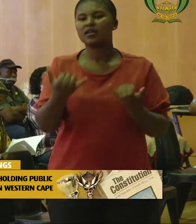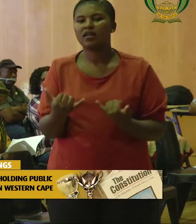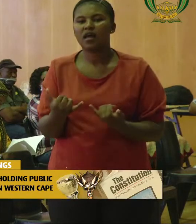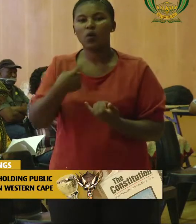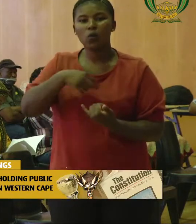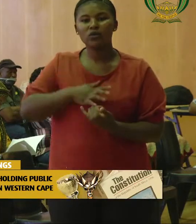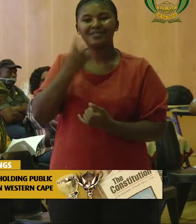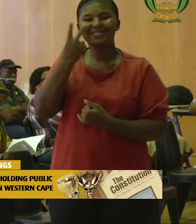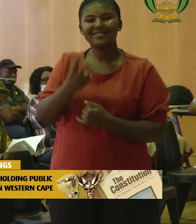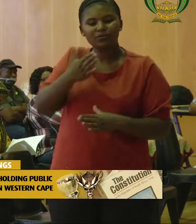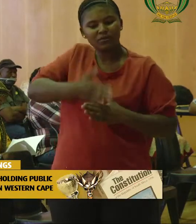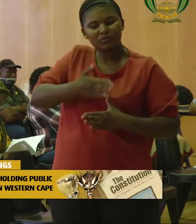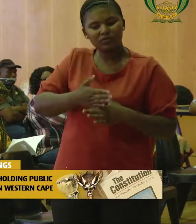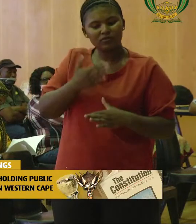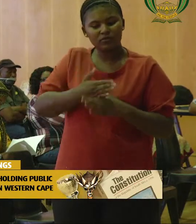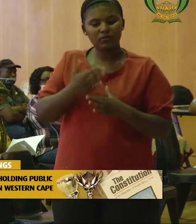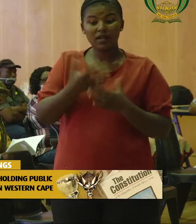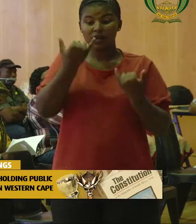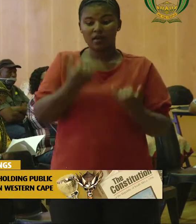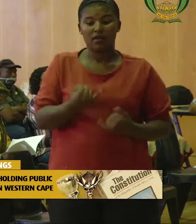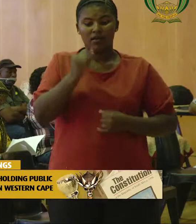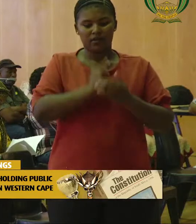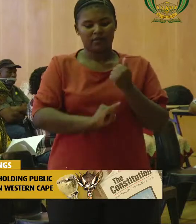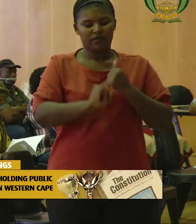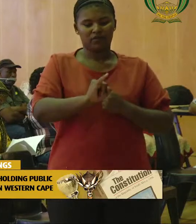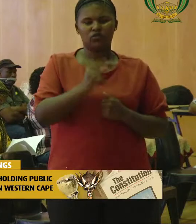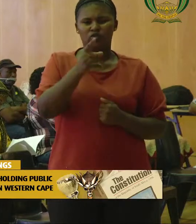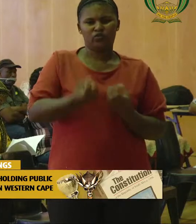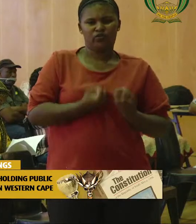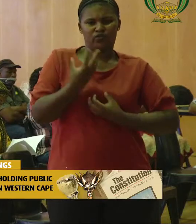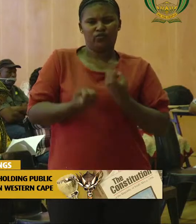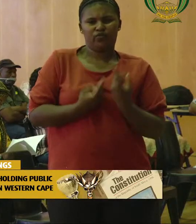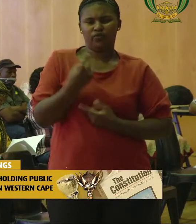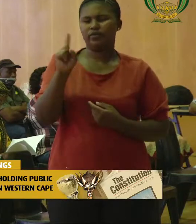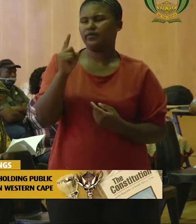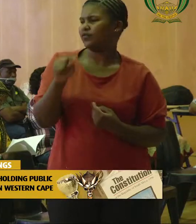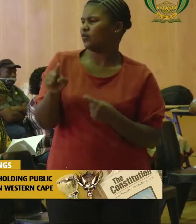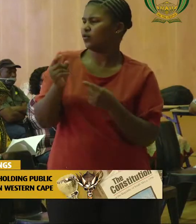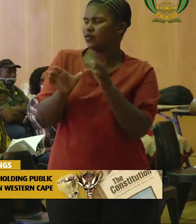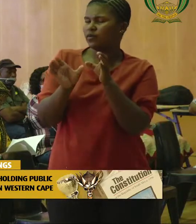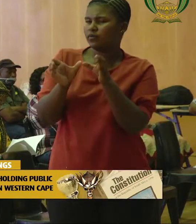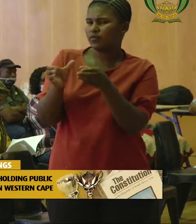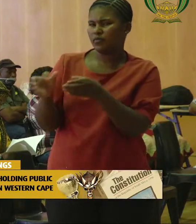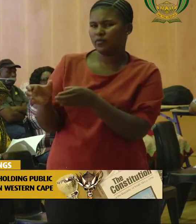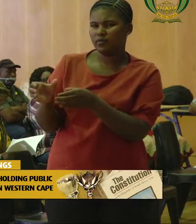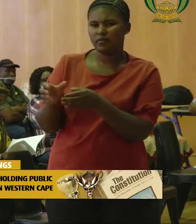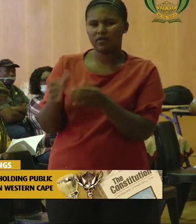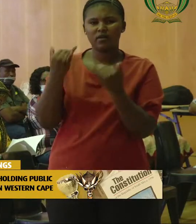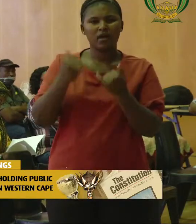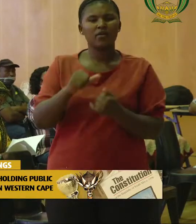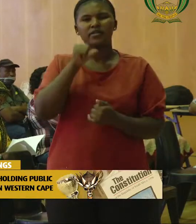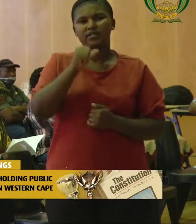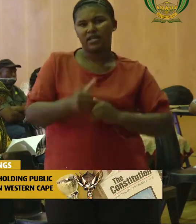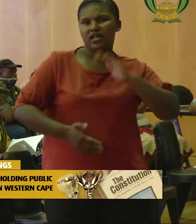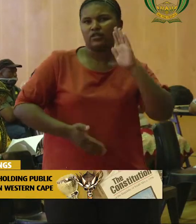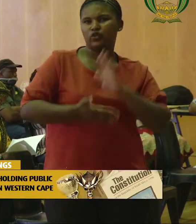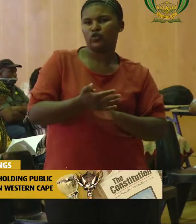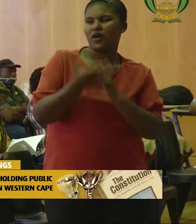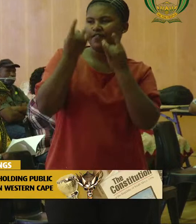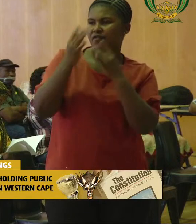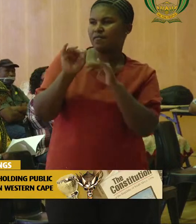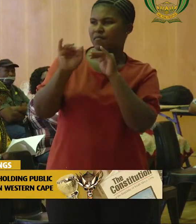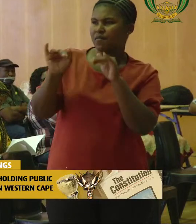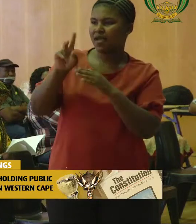seats. Tell me as an individual, uzovoice ntoni for abantu bakho? And are you saying, Bangabana, let's go and say to the people, vote for